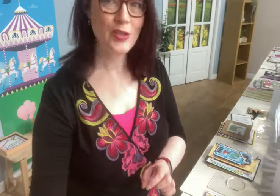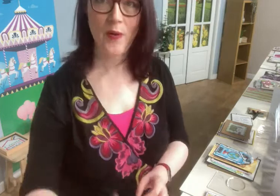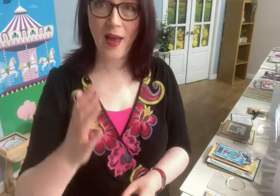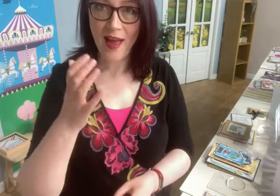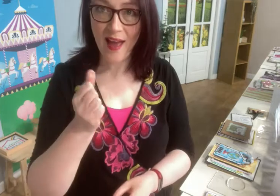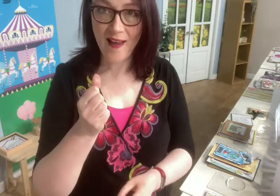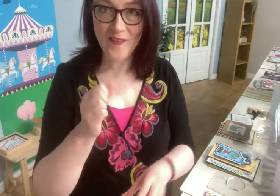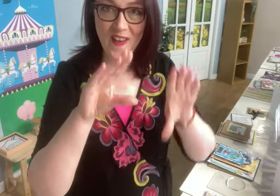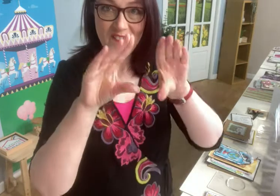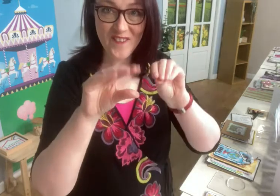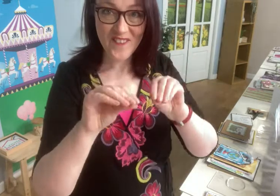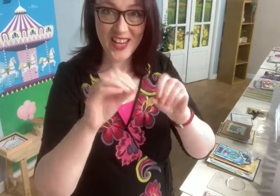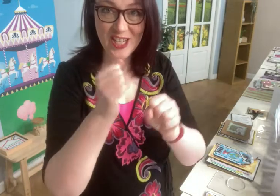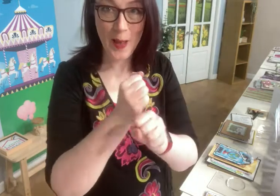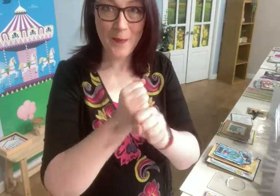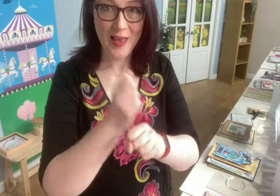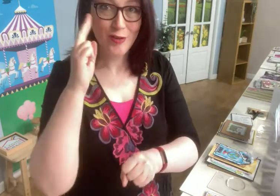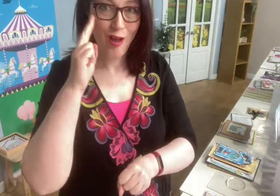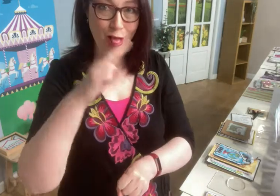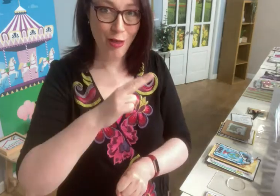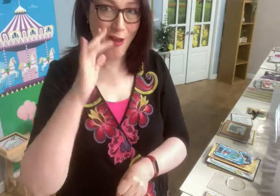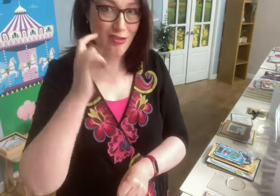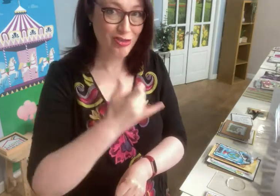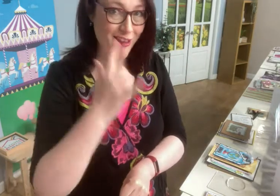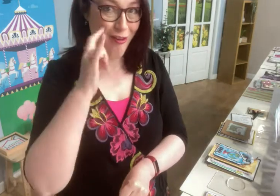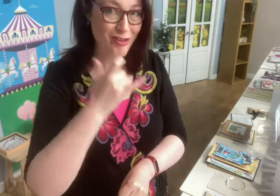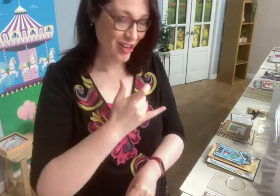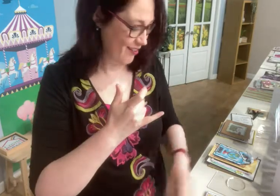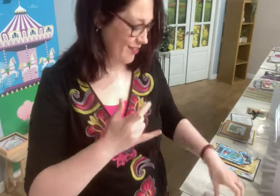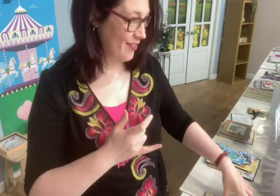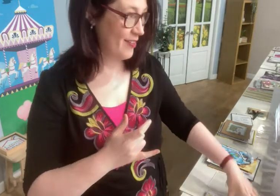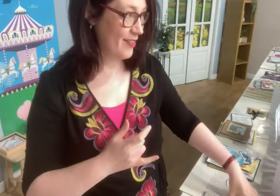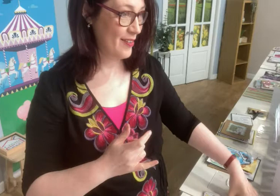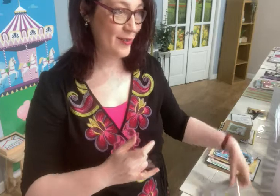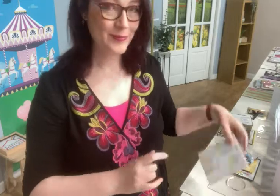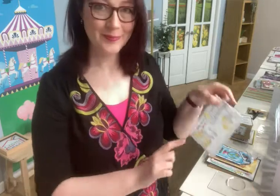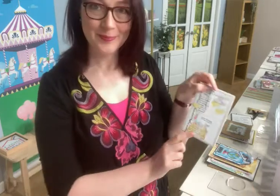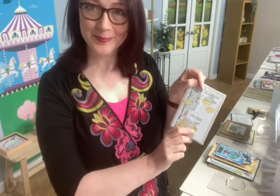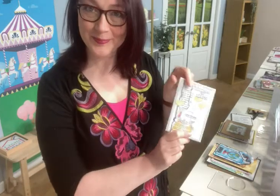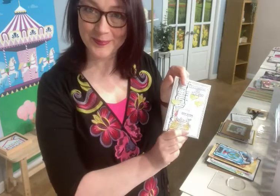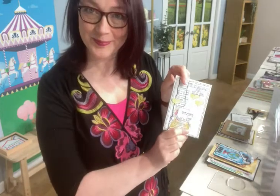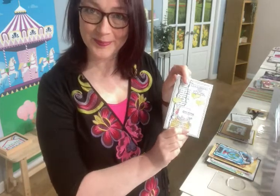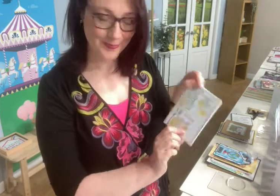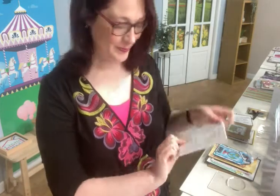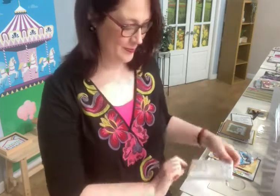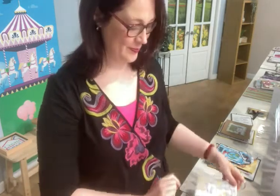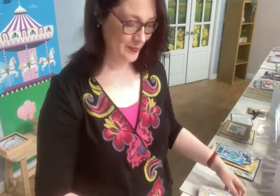there, and so I have a finished sample beside me as well, so it means I can keep looking and checking to make sure, especially when you're chatting and stuff, it